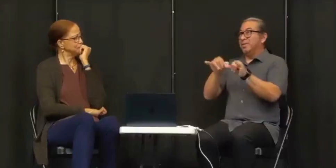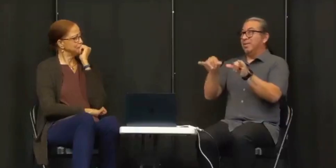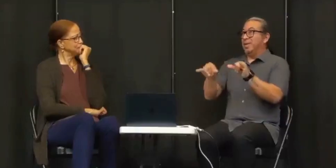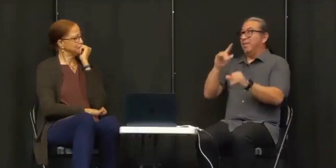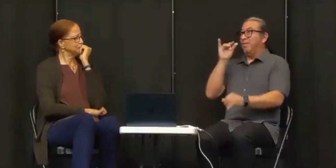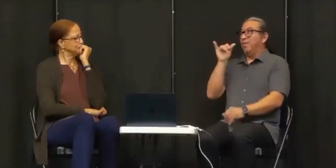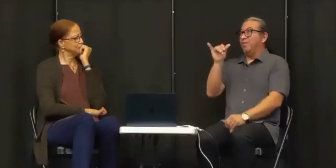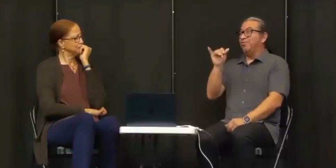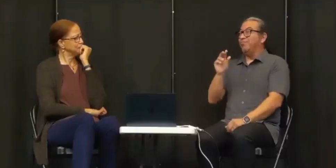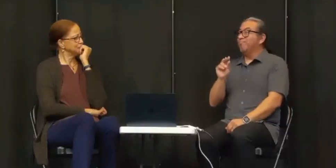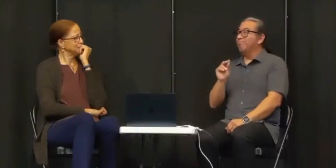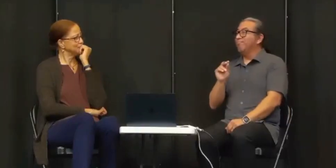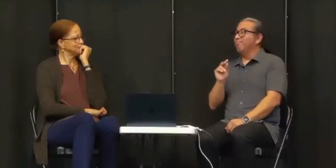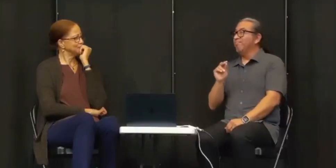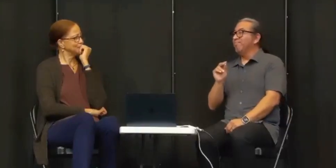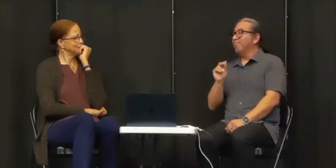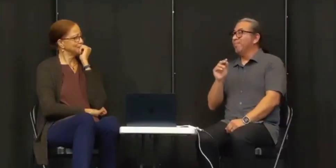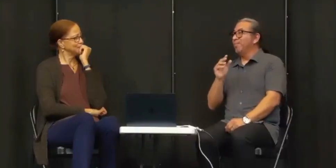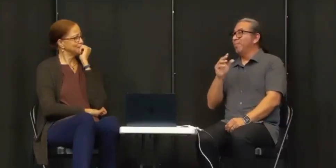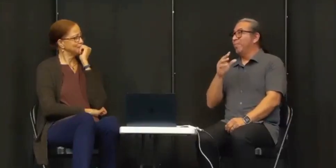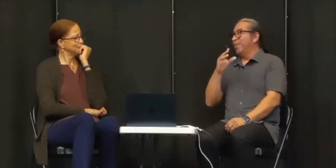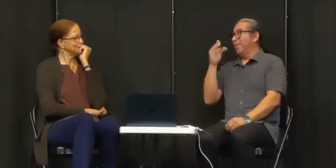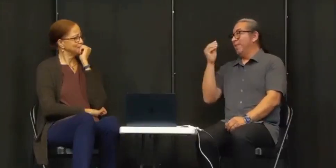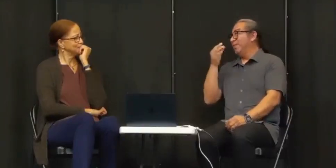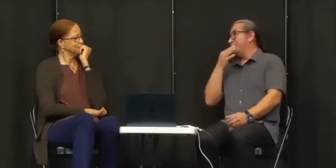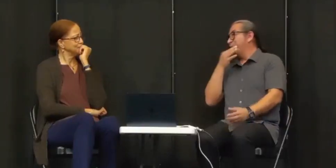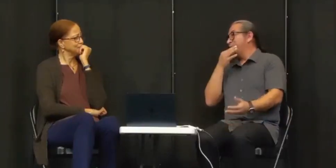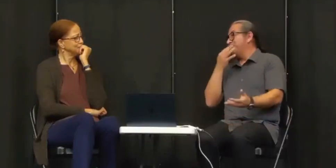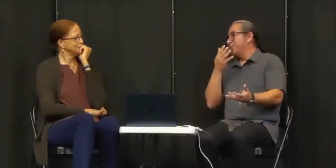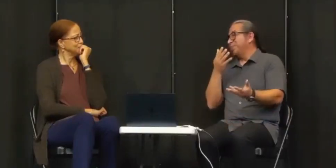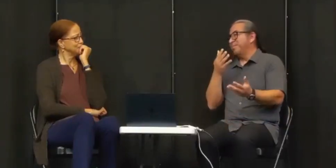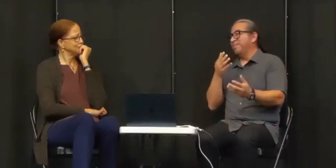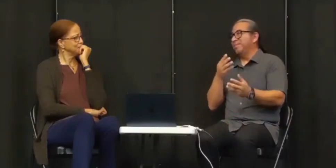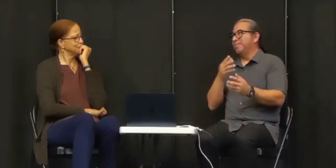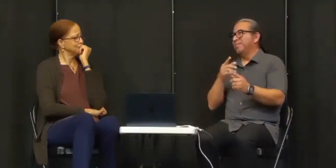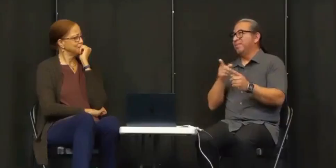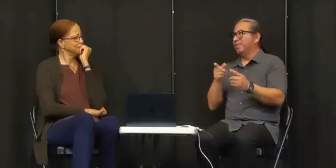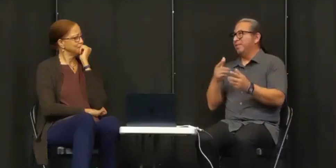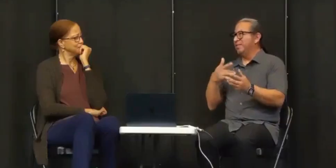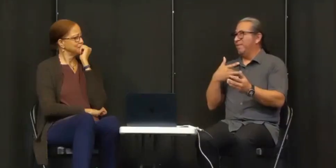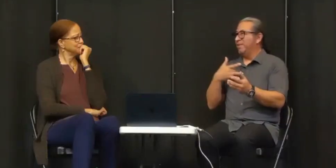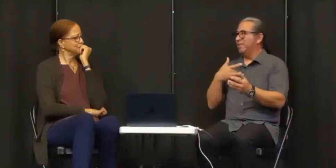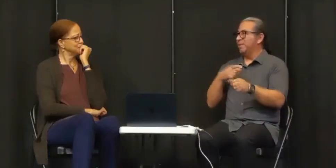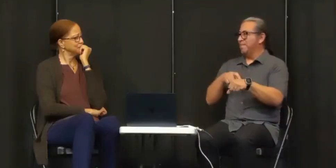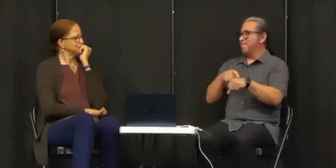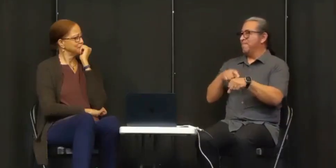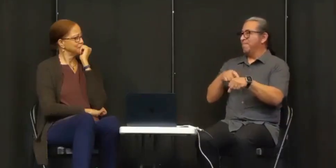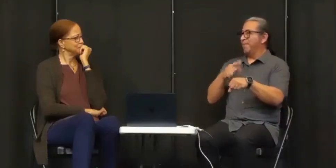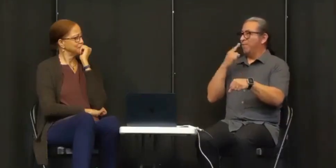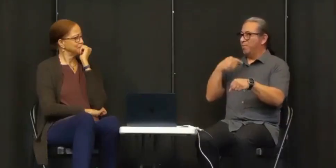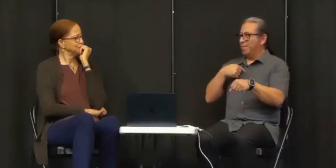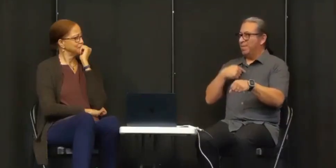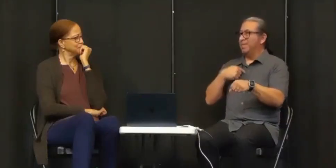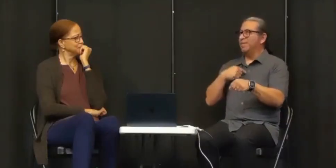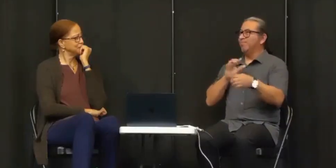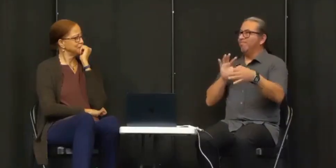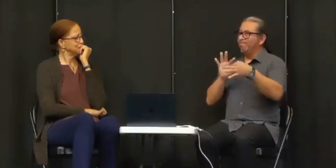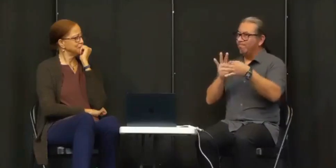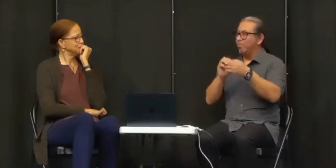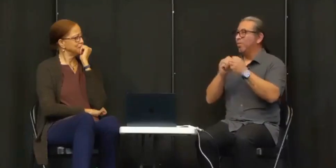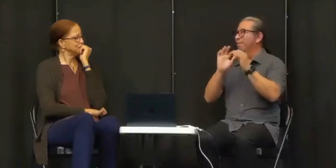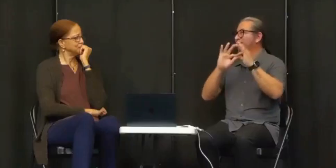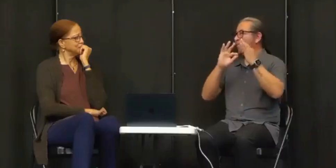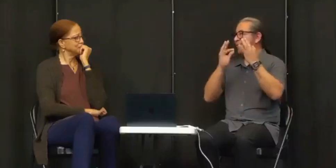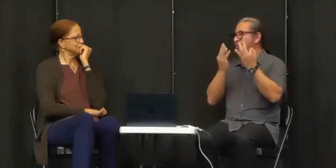my parents are not going to be with me forever. They may be gone soon. I feel it's time